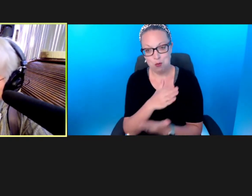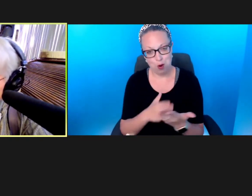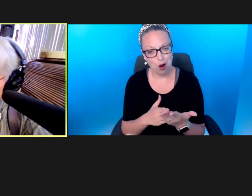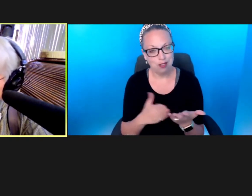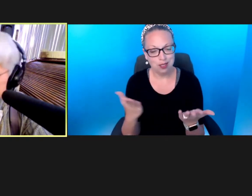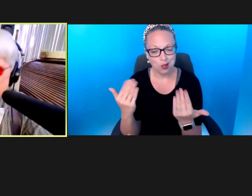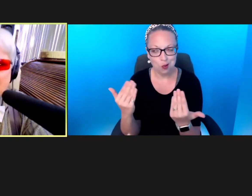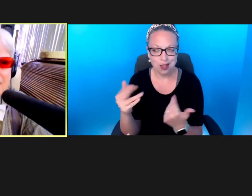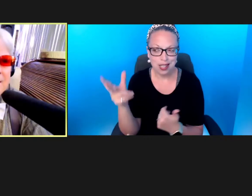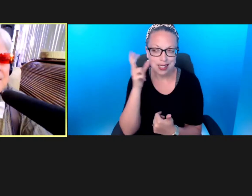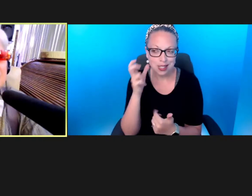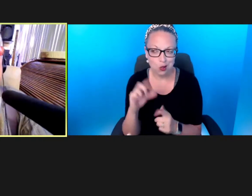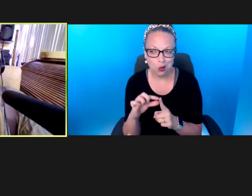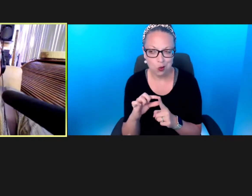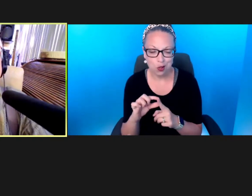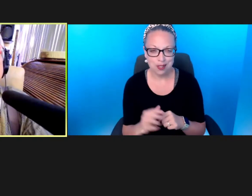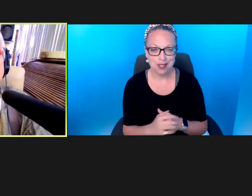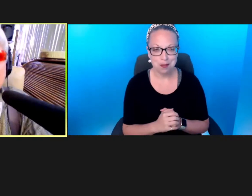words, Jeff.